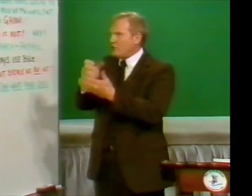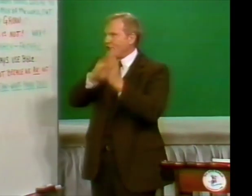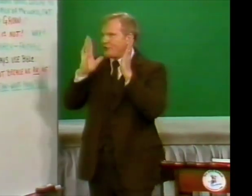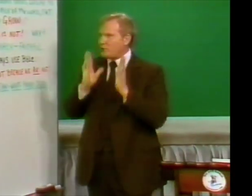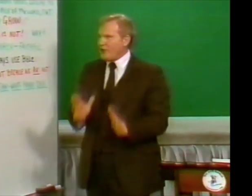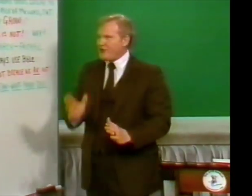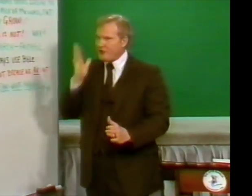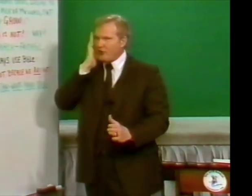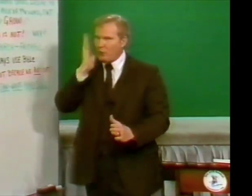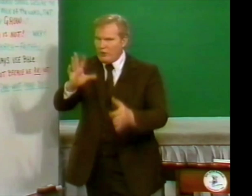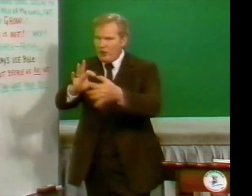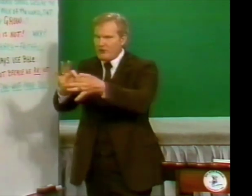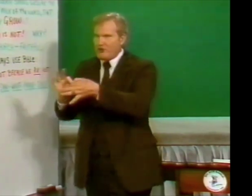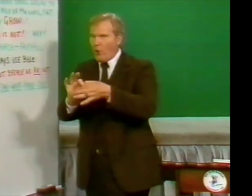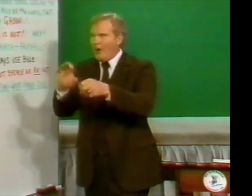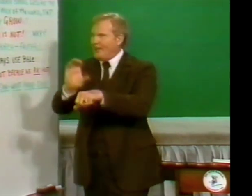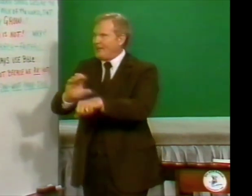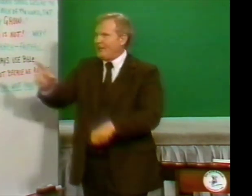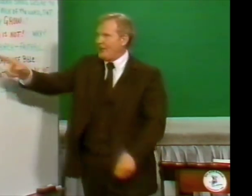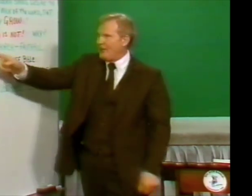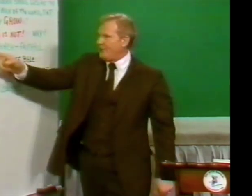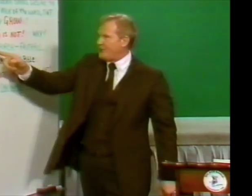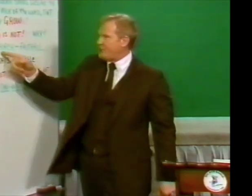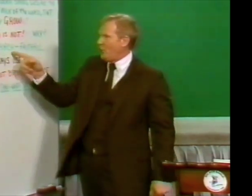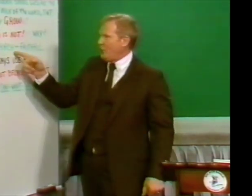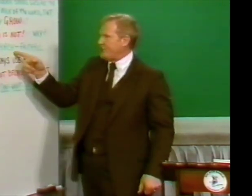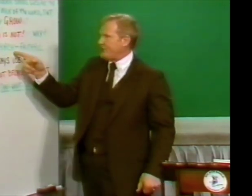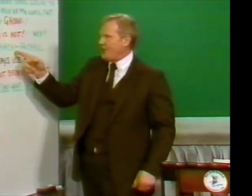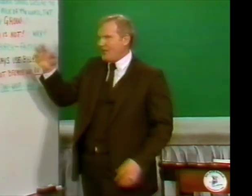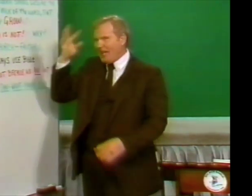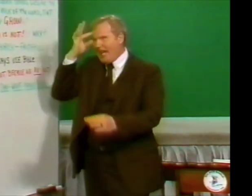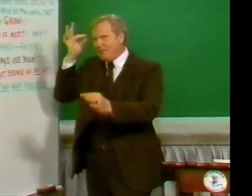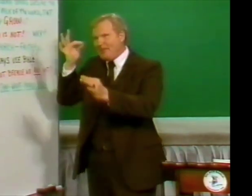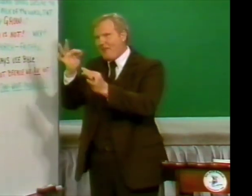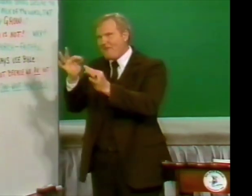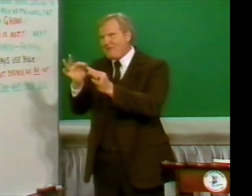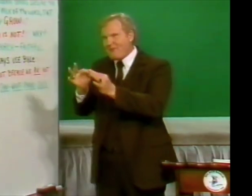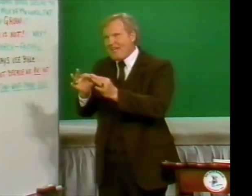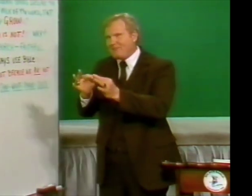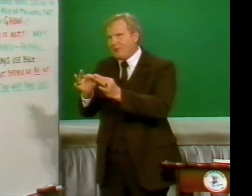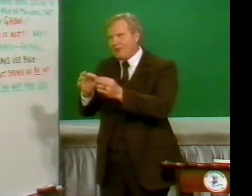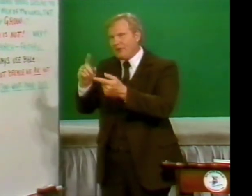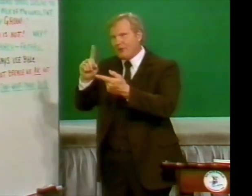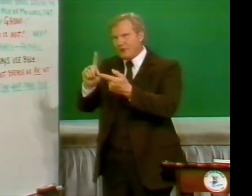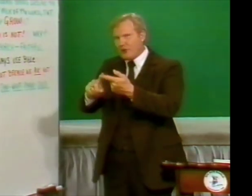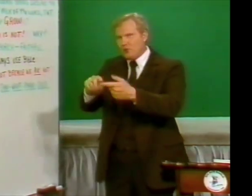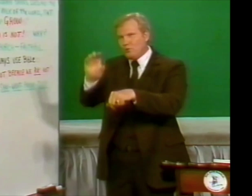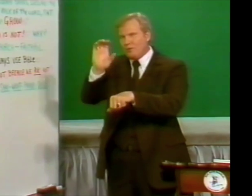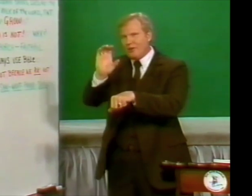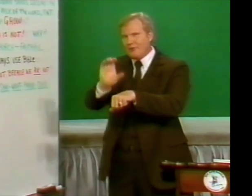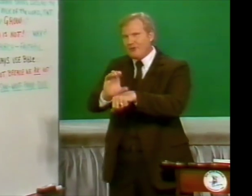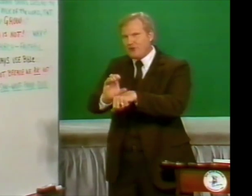good Christian will join the church and be faithful to the